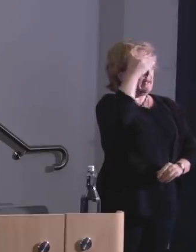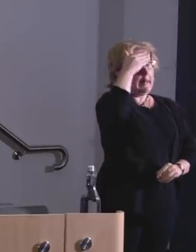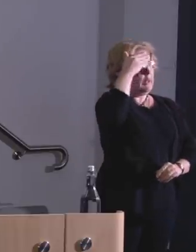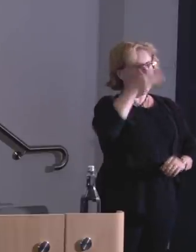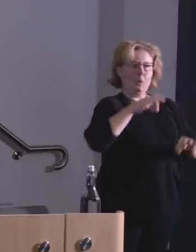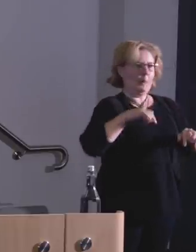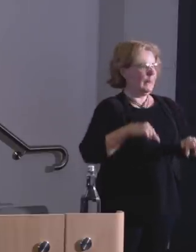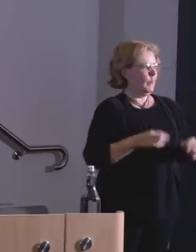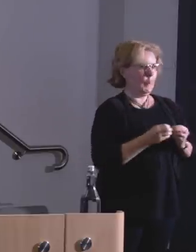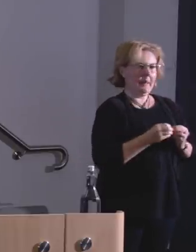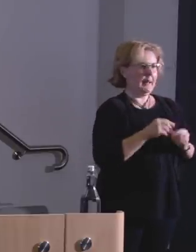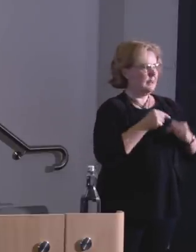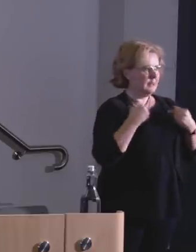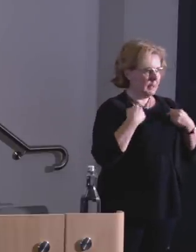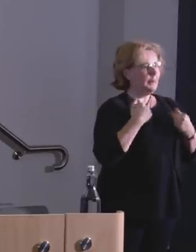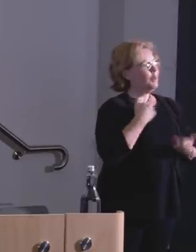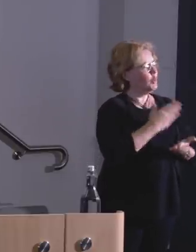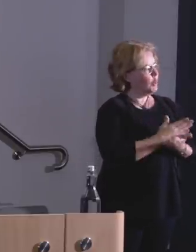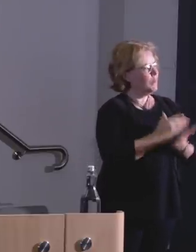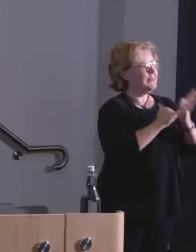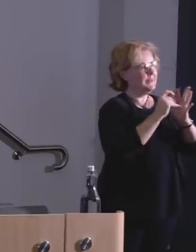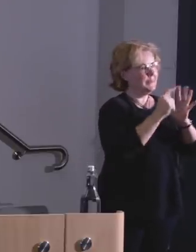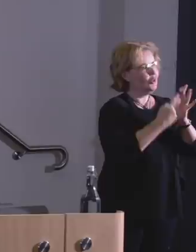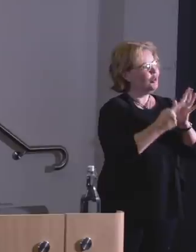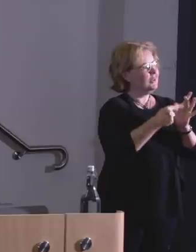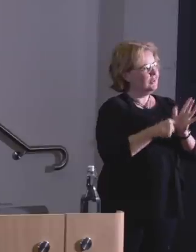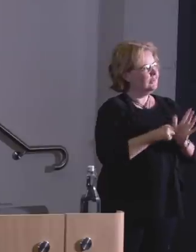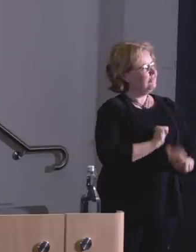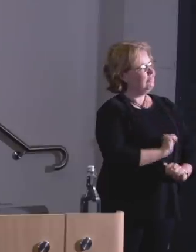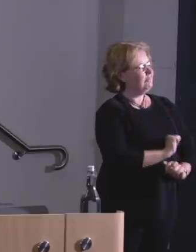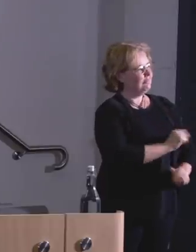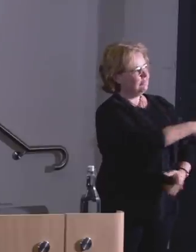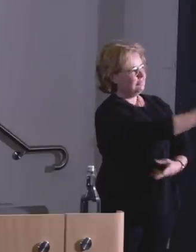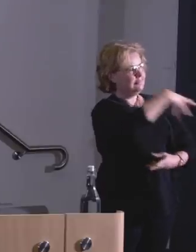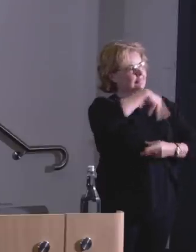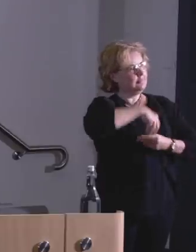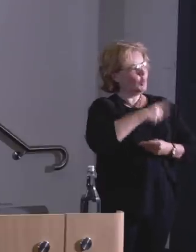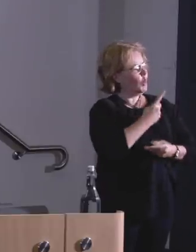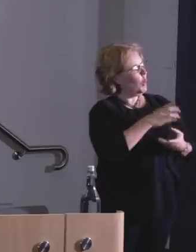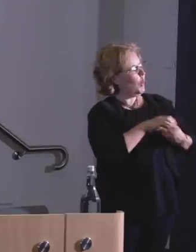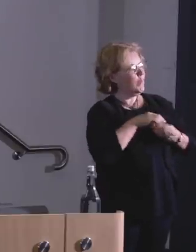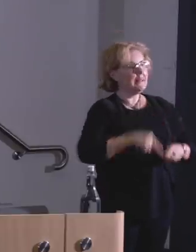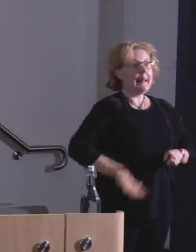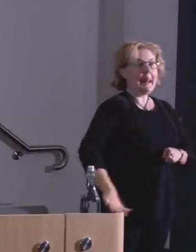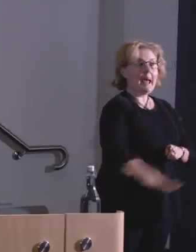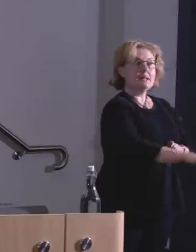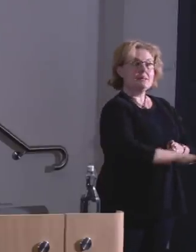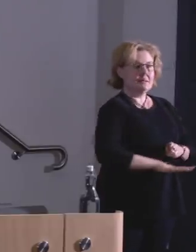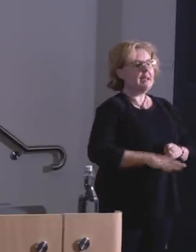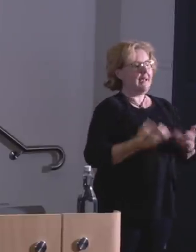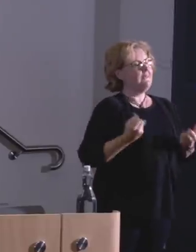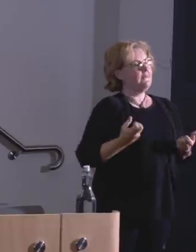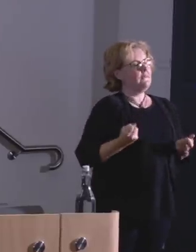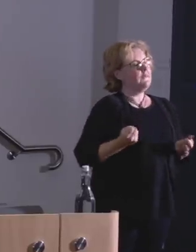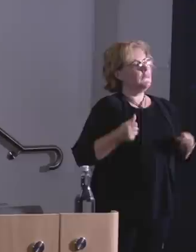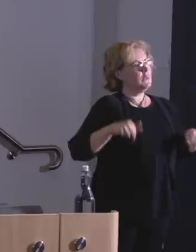with us, but I'm sure that the spirit of the landowners are here with us. I also want